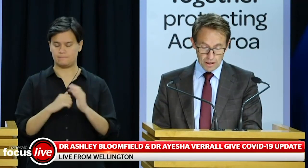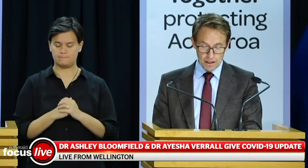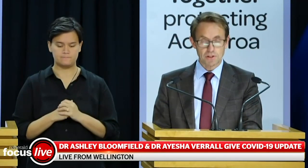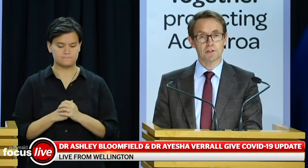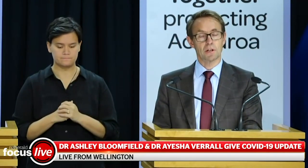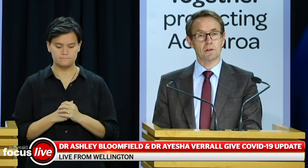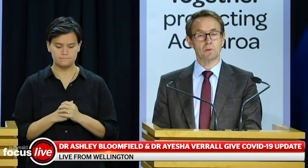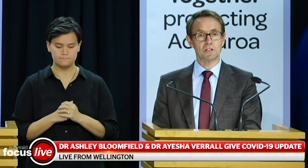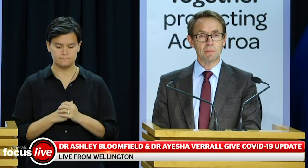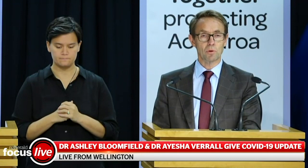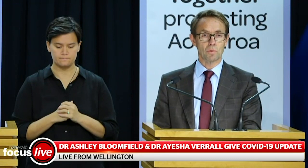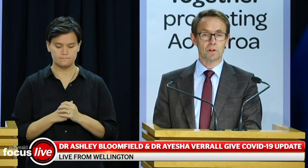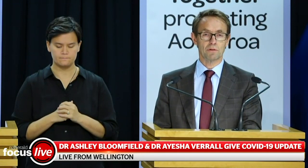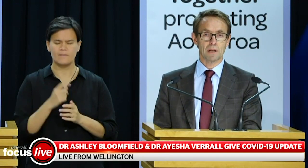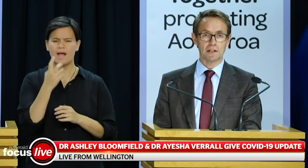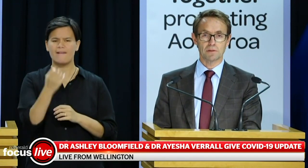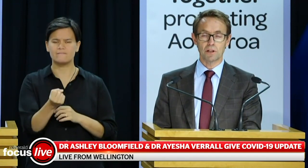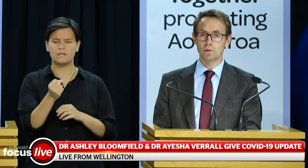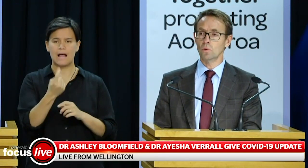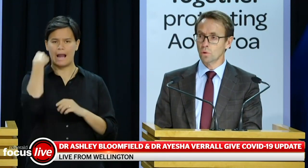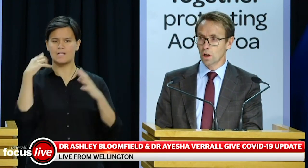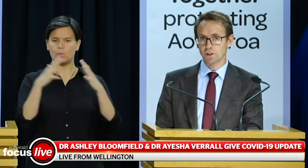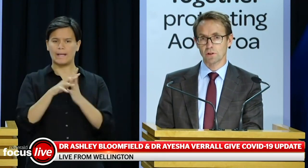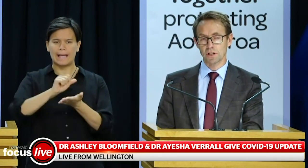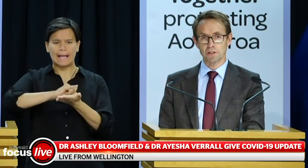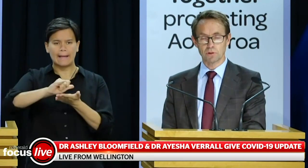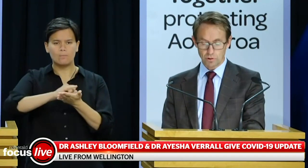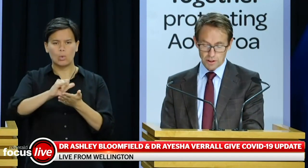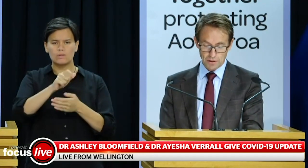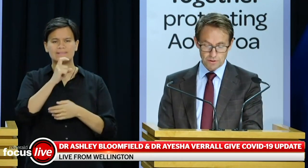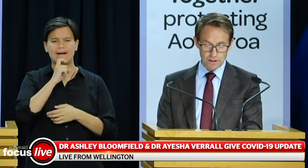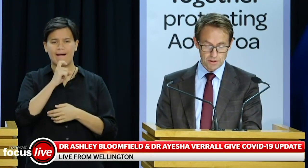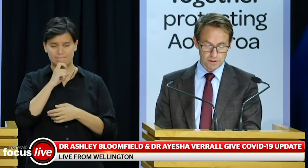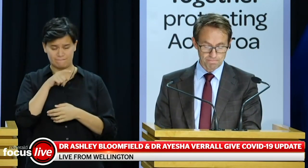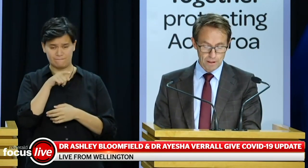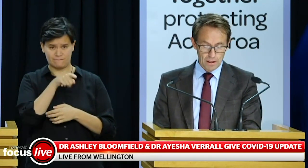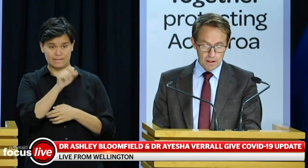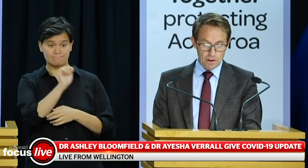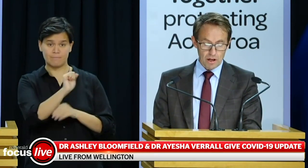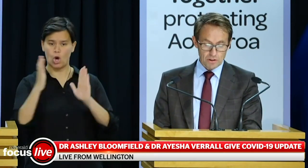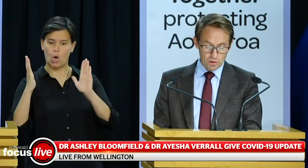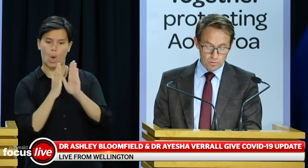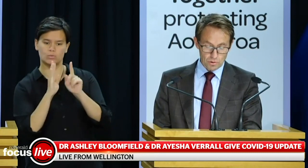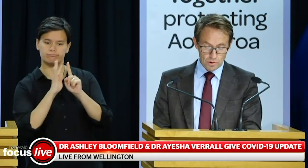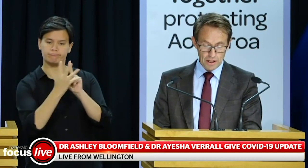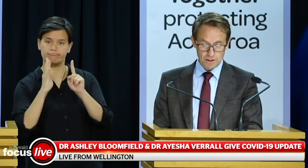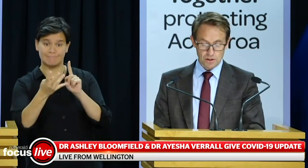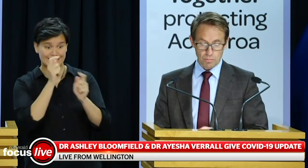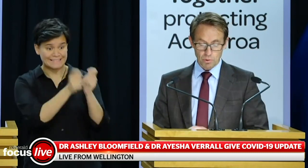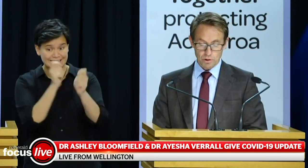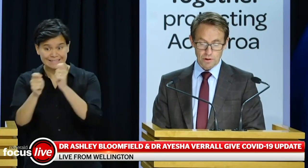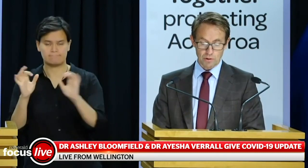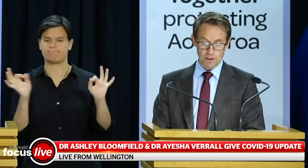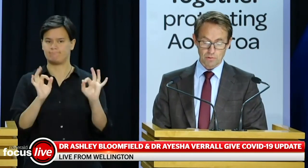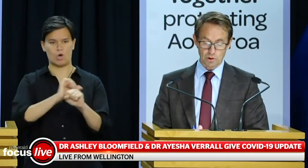Our case, who was the airport worker from last week, all close contacts have returned negative tests. There are 2 new cases